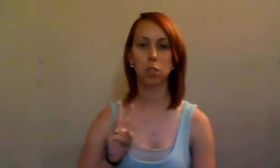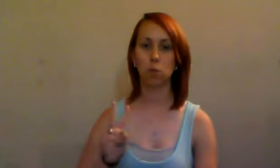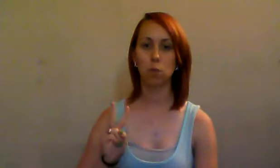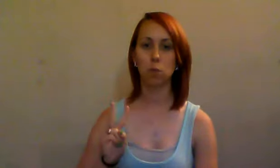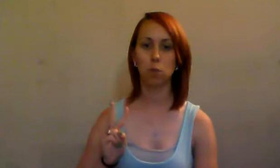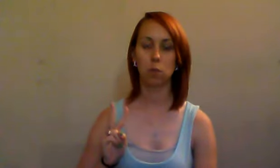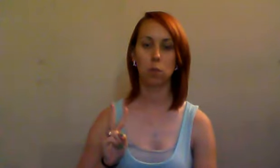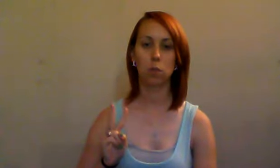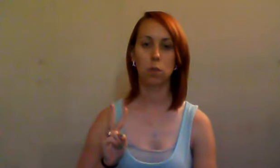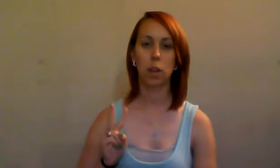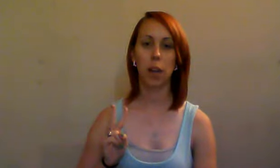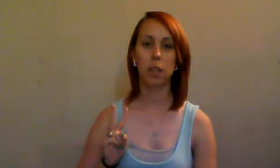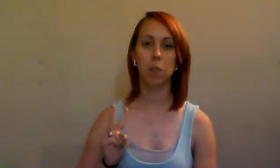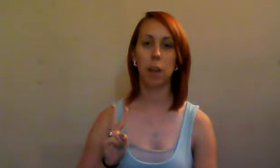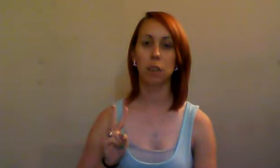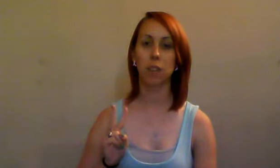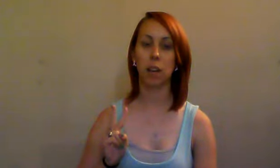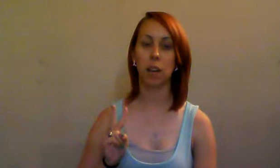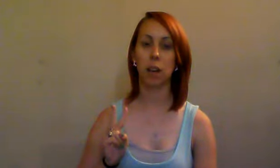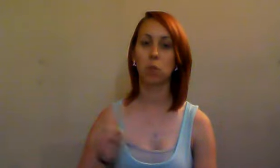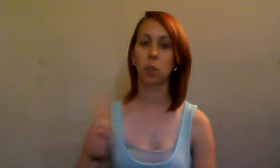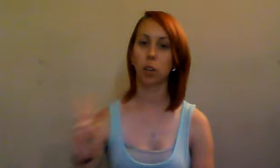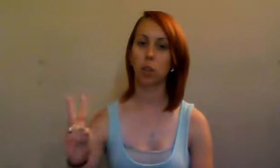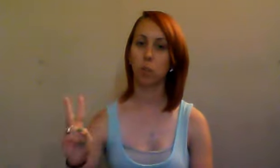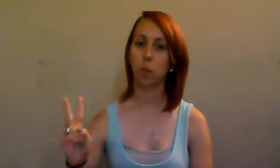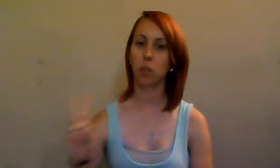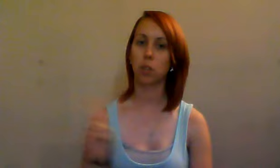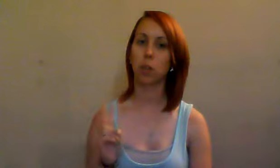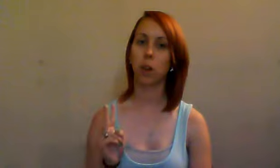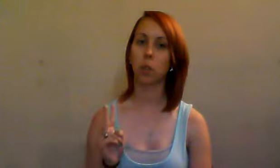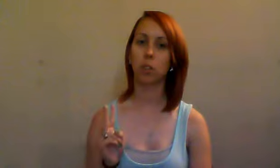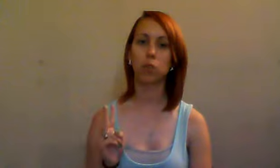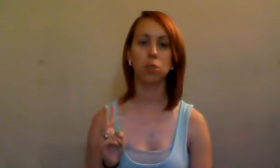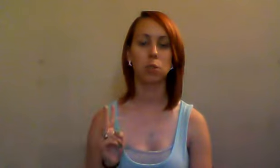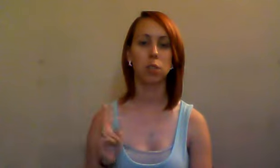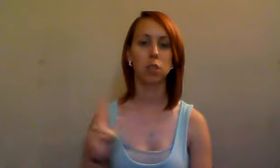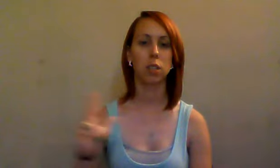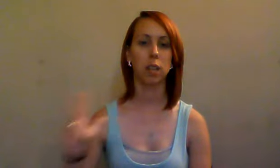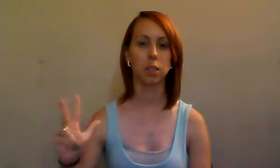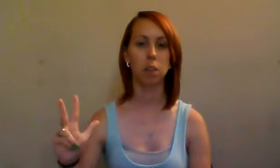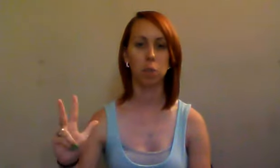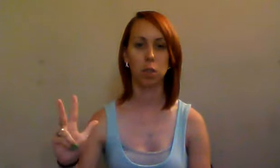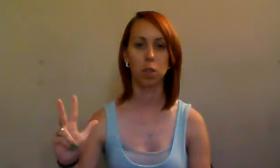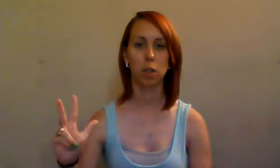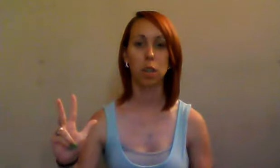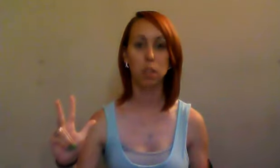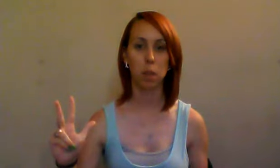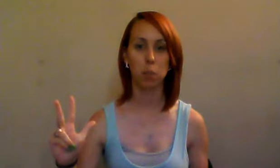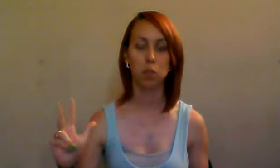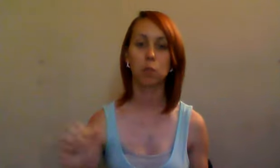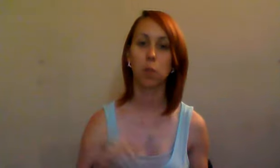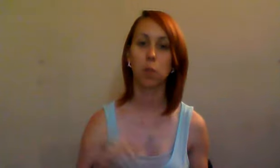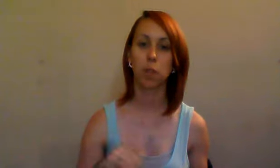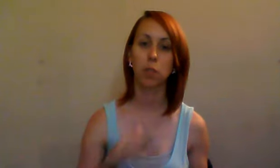2, and then bounce outward, but when you go outward, you switch to the next number in the number. So for 23 is 2,